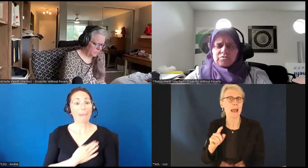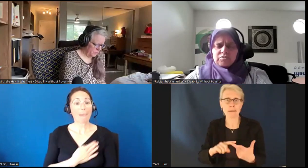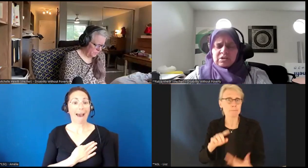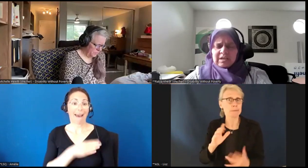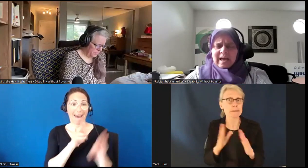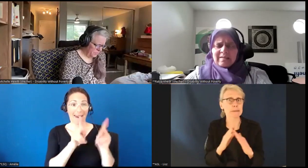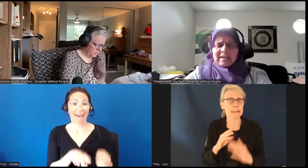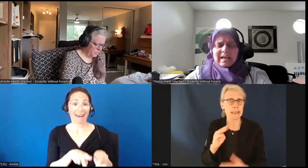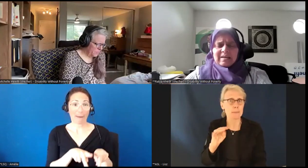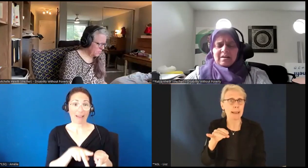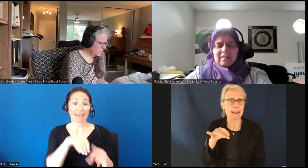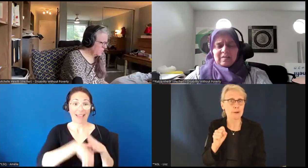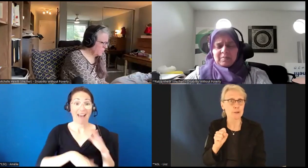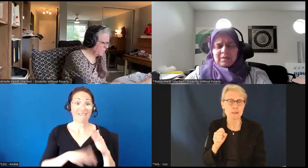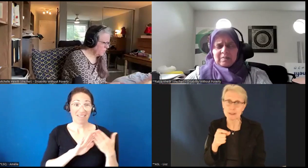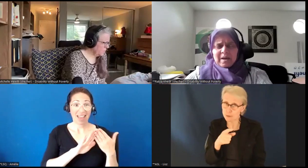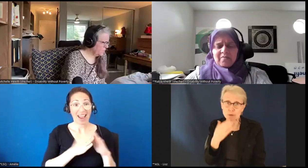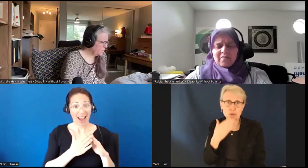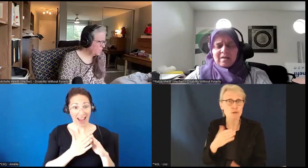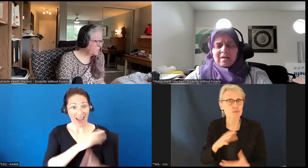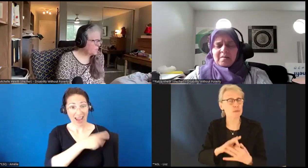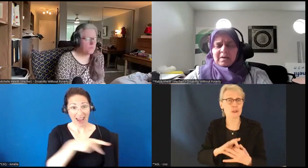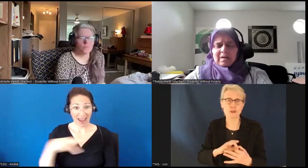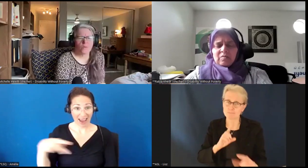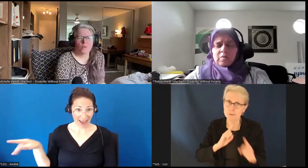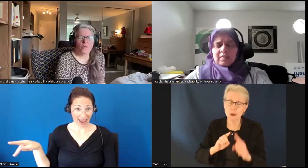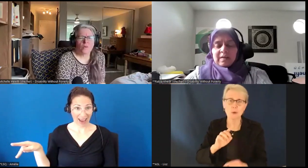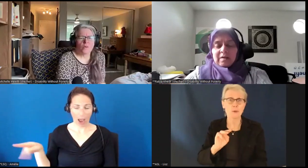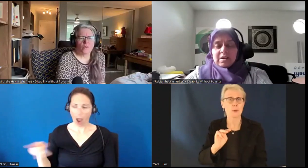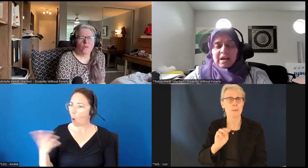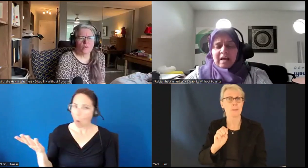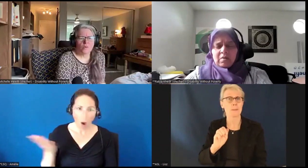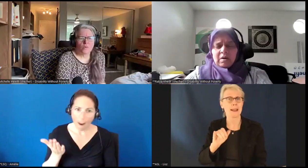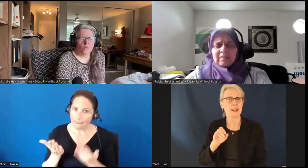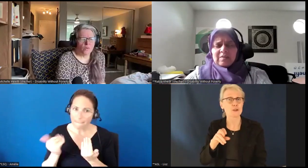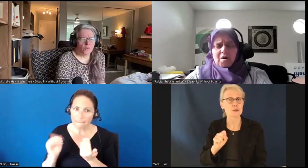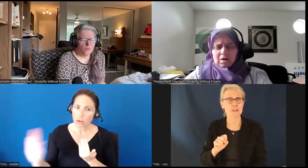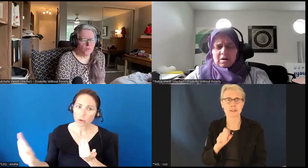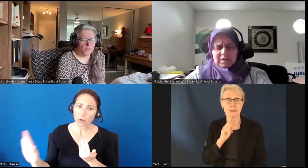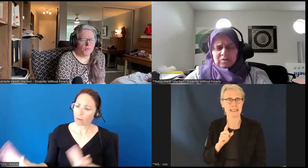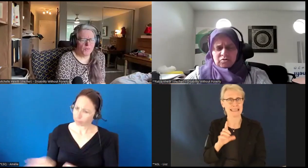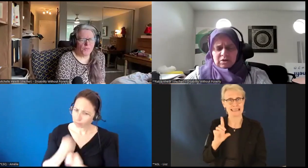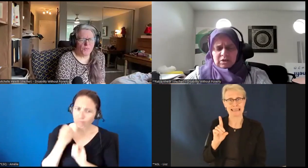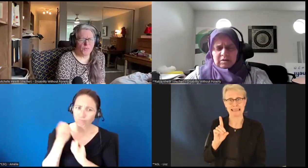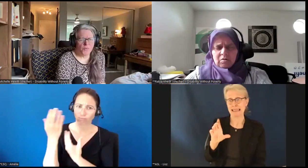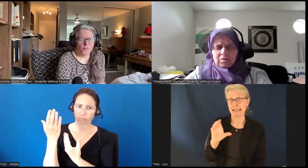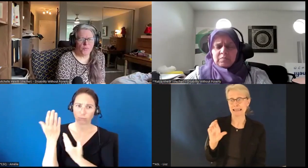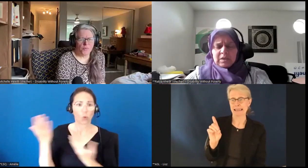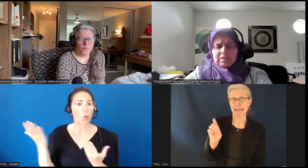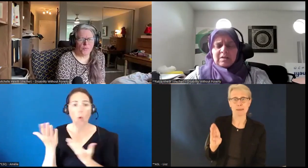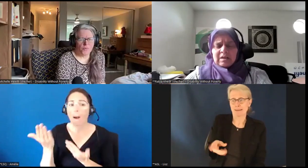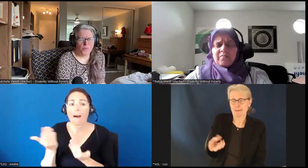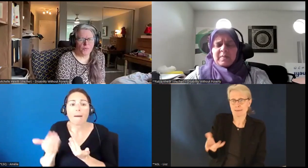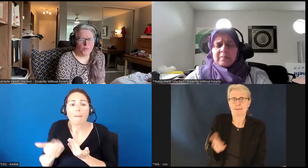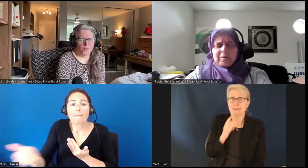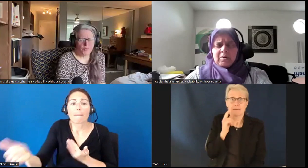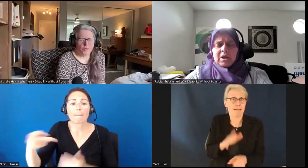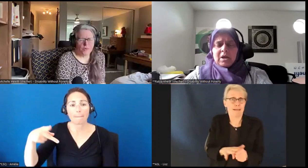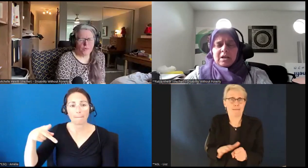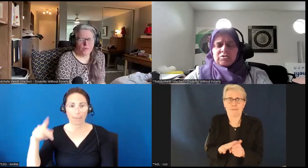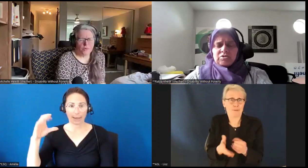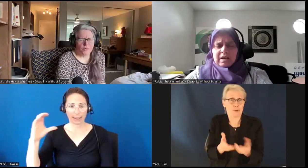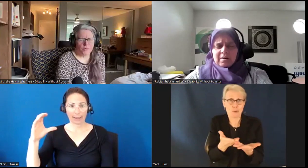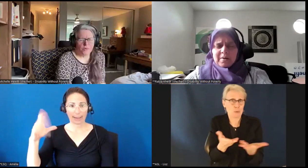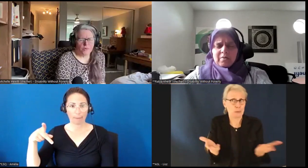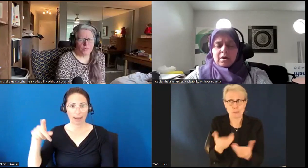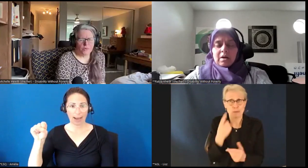what you need out of the Canada Disability Benefit, because what's there now is not going to meet your need or meet the need of people